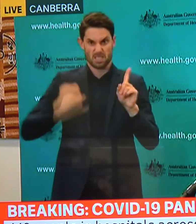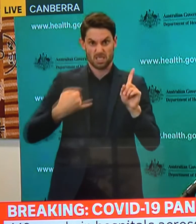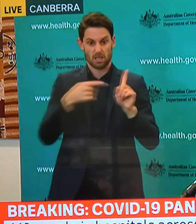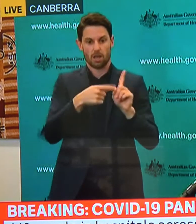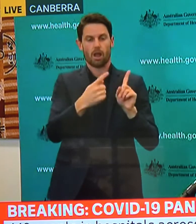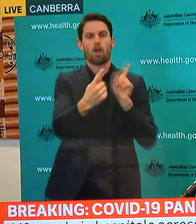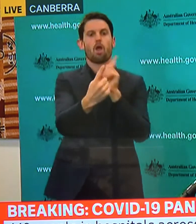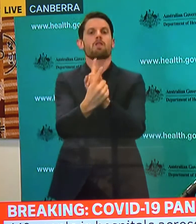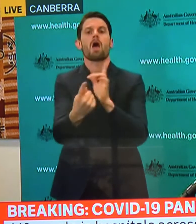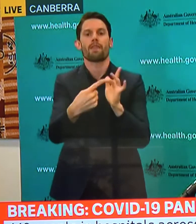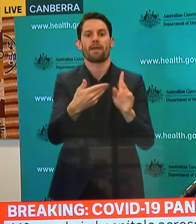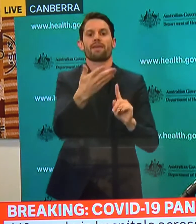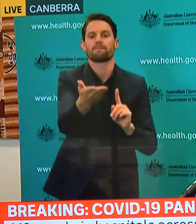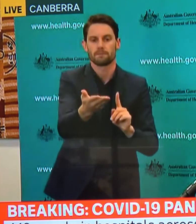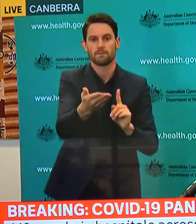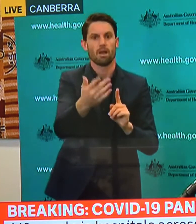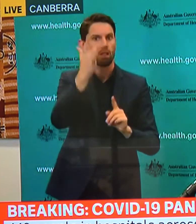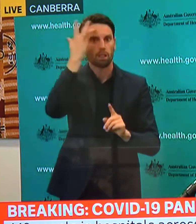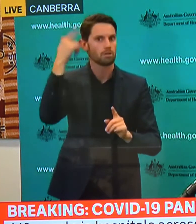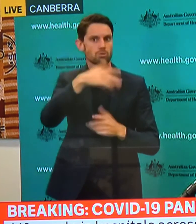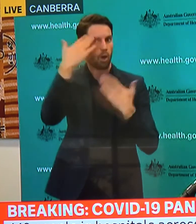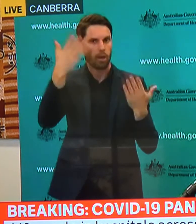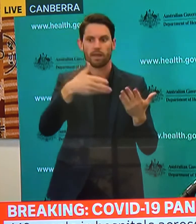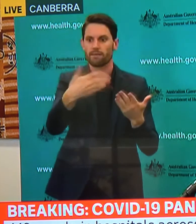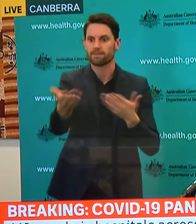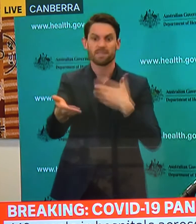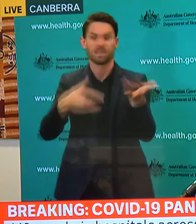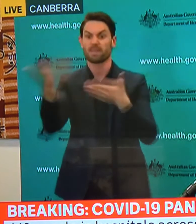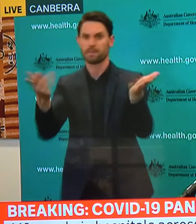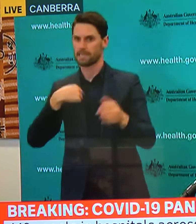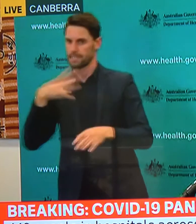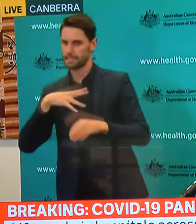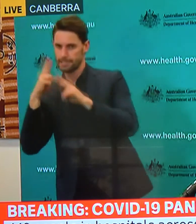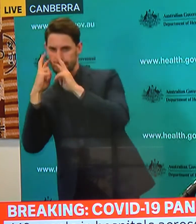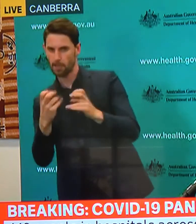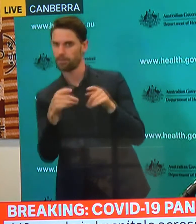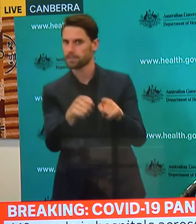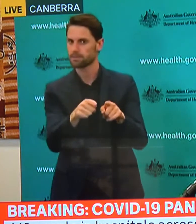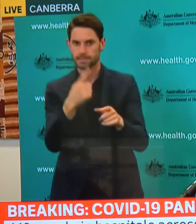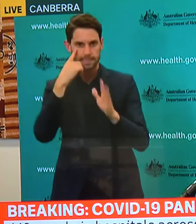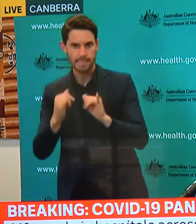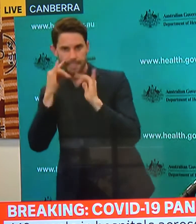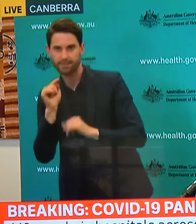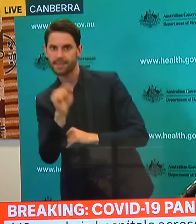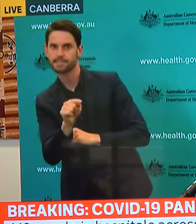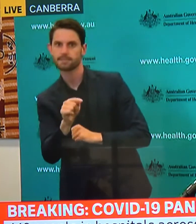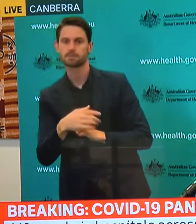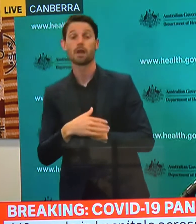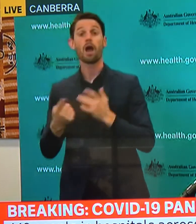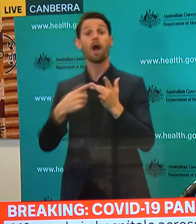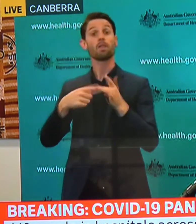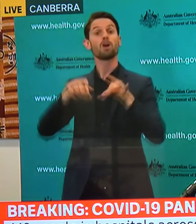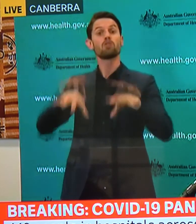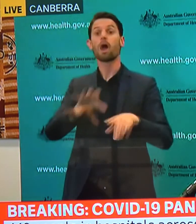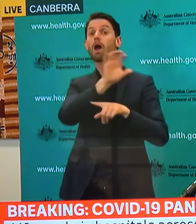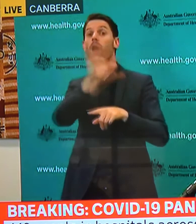so that will be part of it. Many states are also looking to increase surveillance